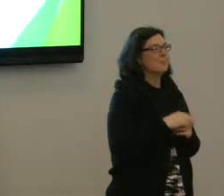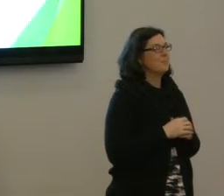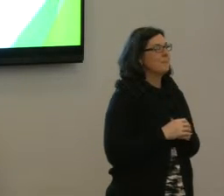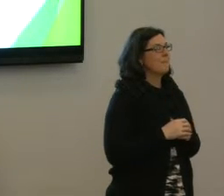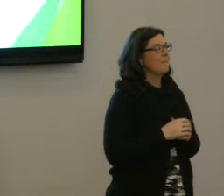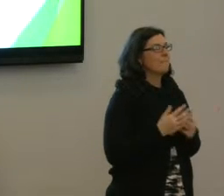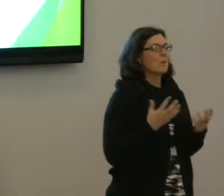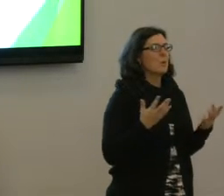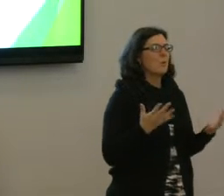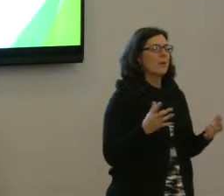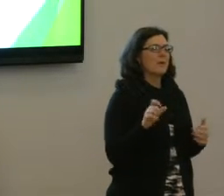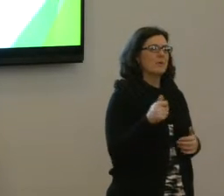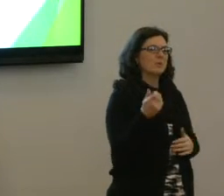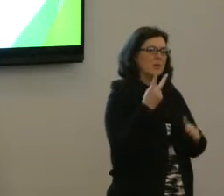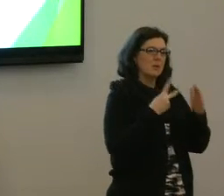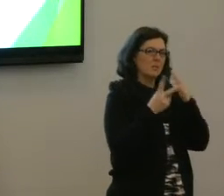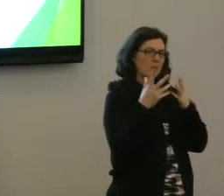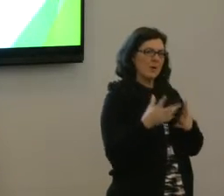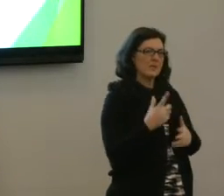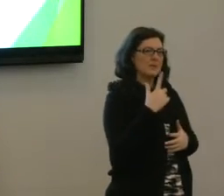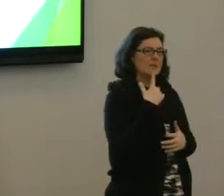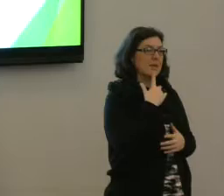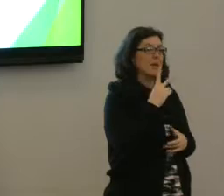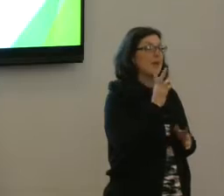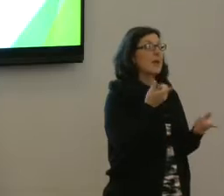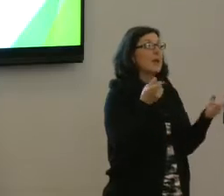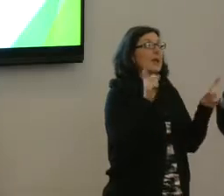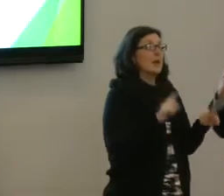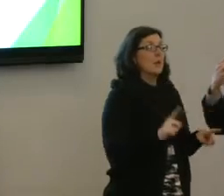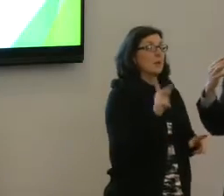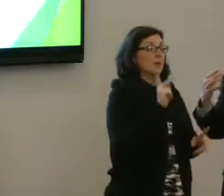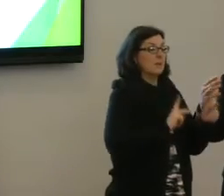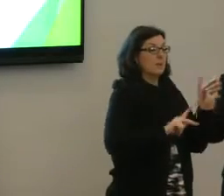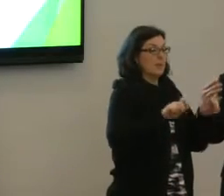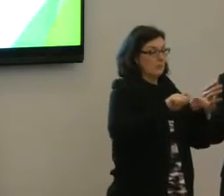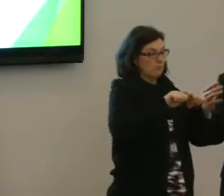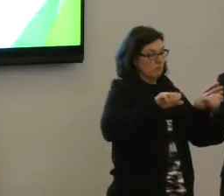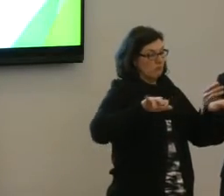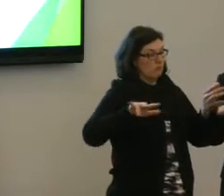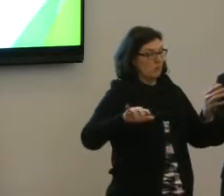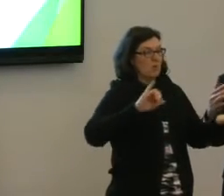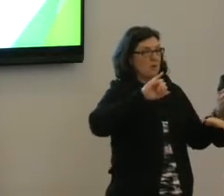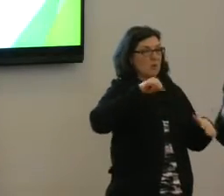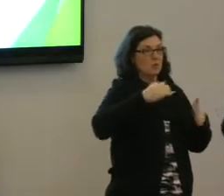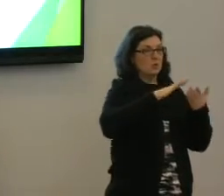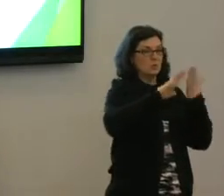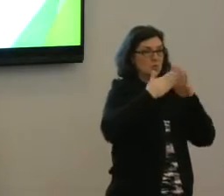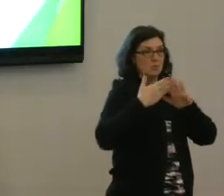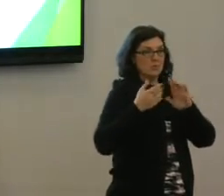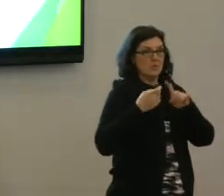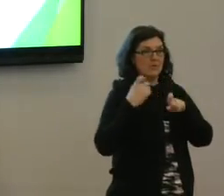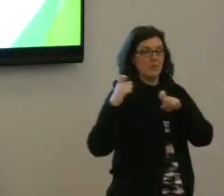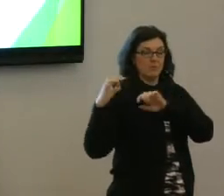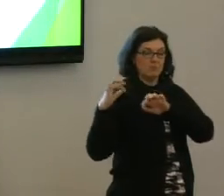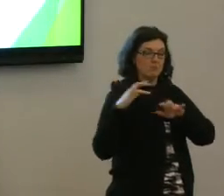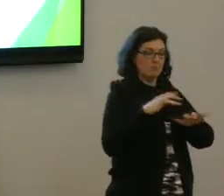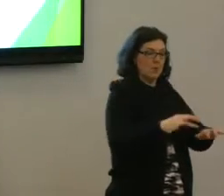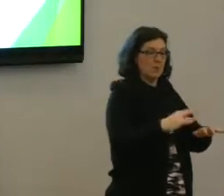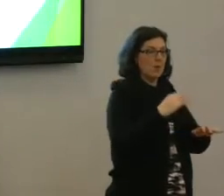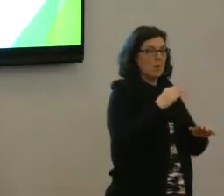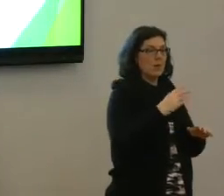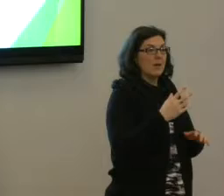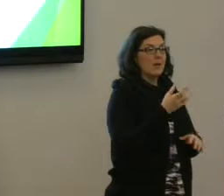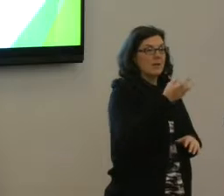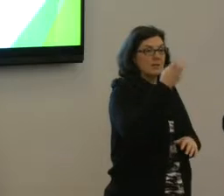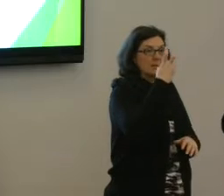you would say, wait a minute, there are other prophets who say, and when the people go back home to Jerusalem from exile, the blind and the lame